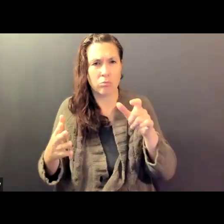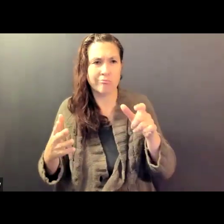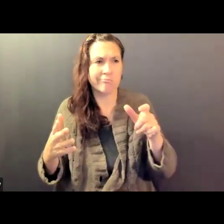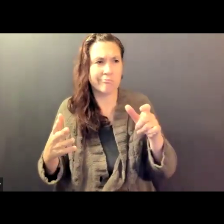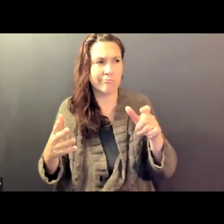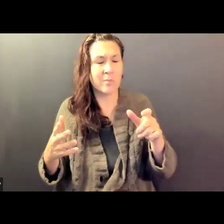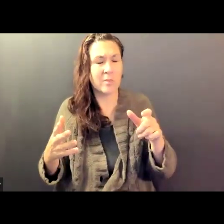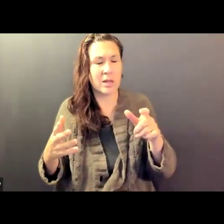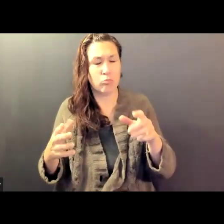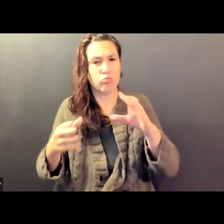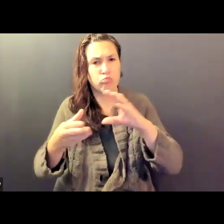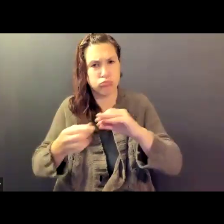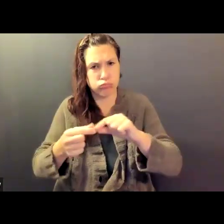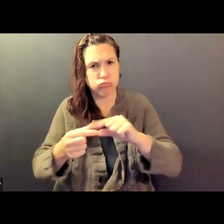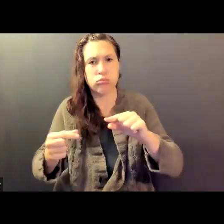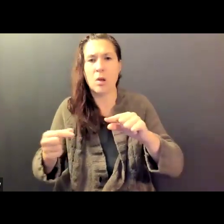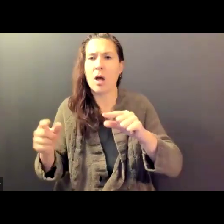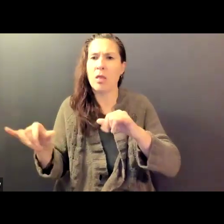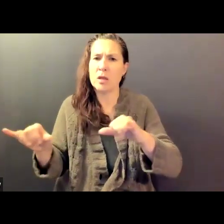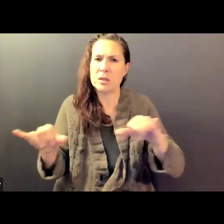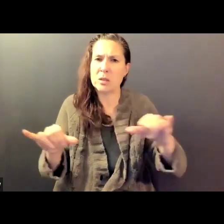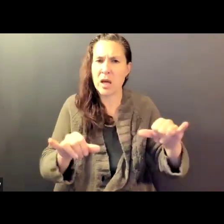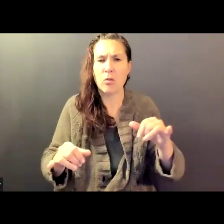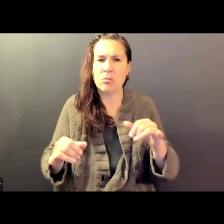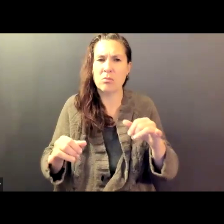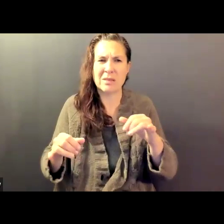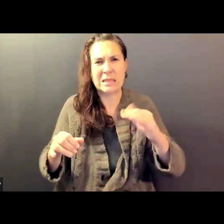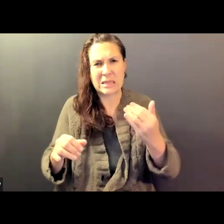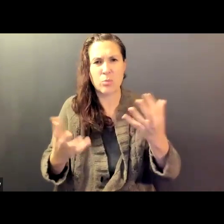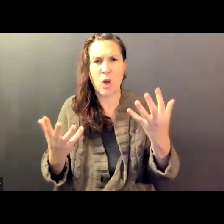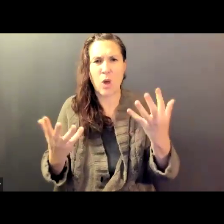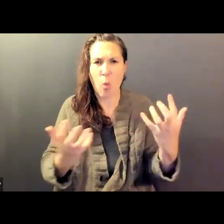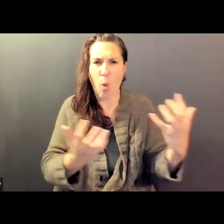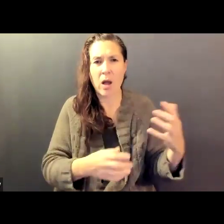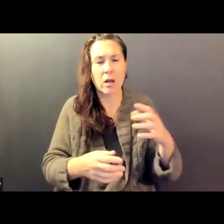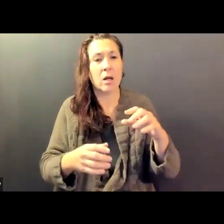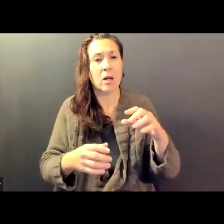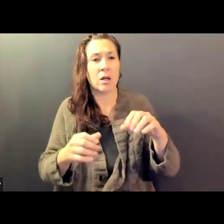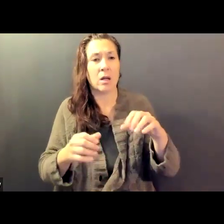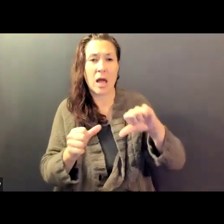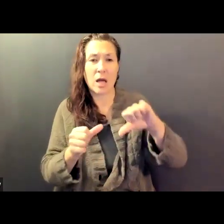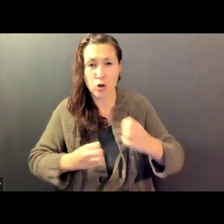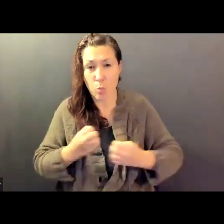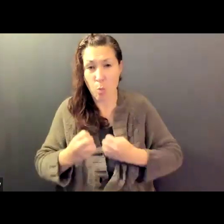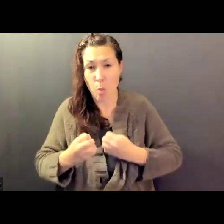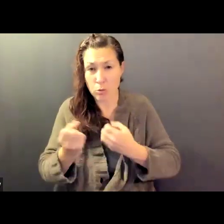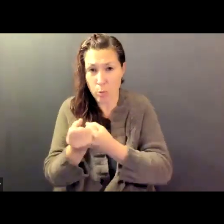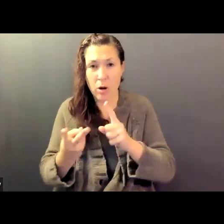say about social, emotional, mental health supports, facilities, and